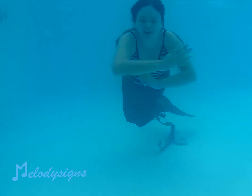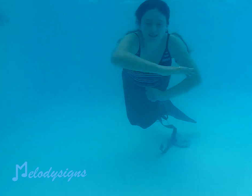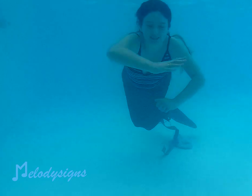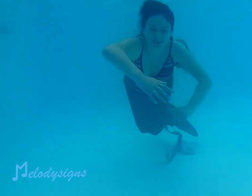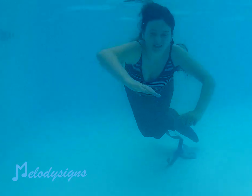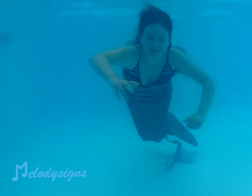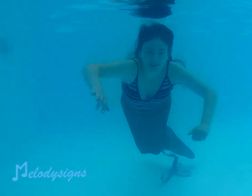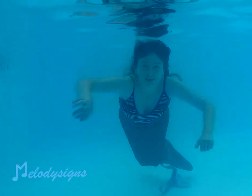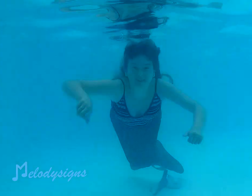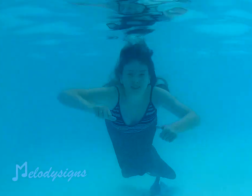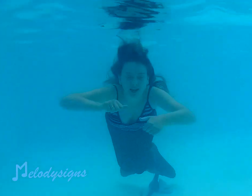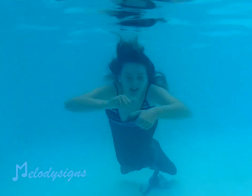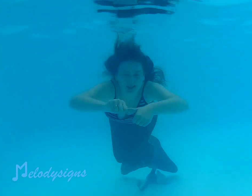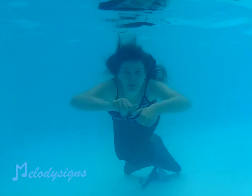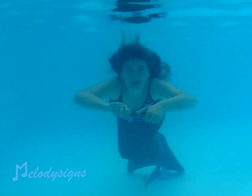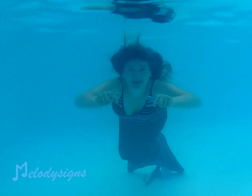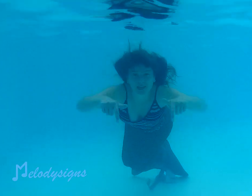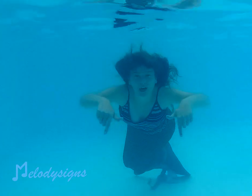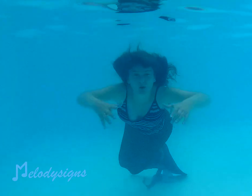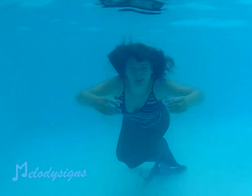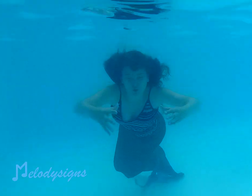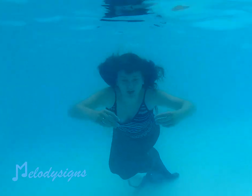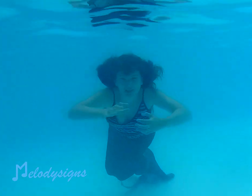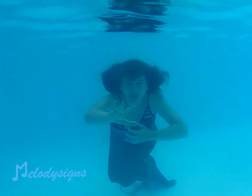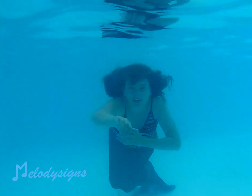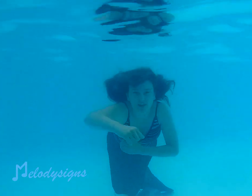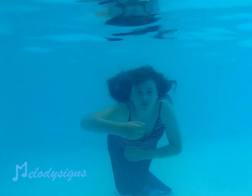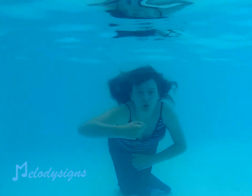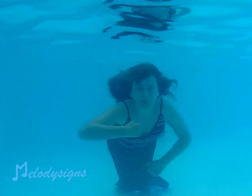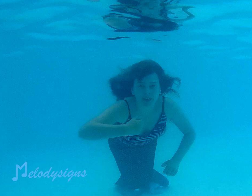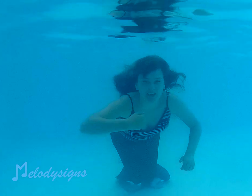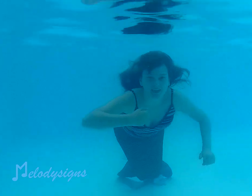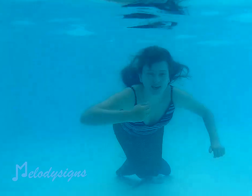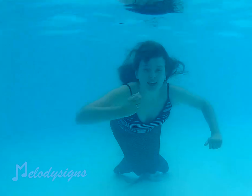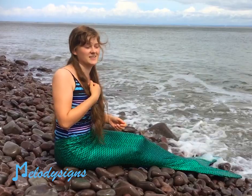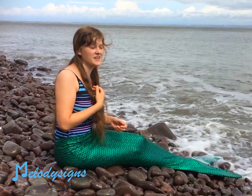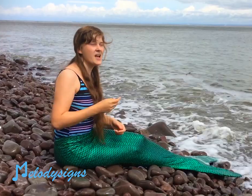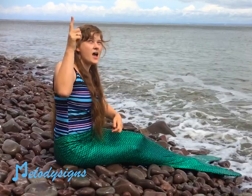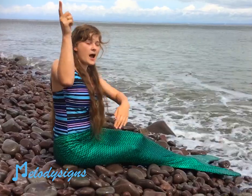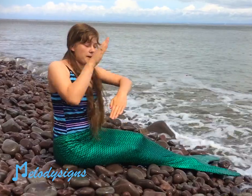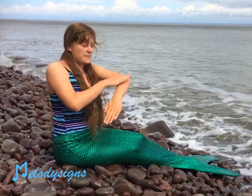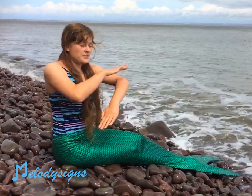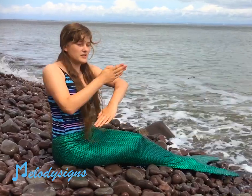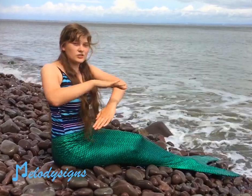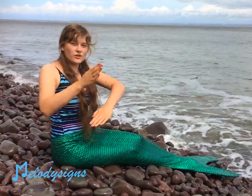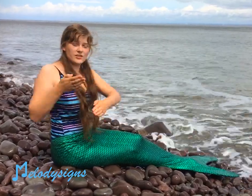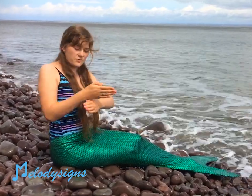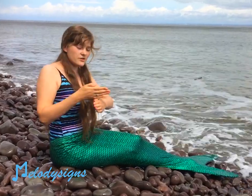the sea, darling, it's better down where it's wetter. Take it from me. Up on the shore, they work